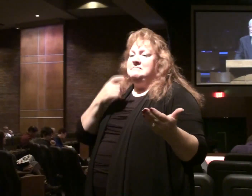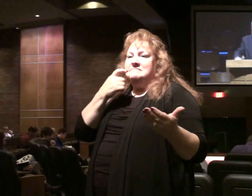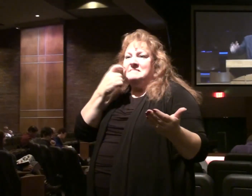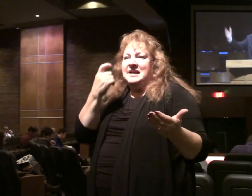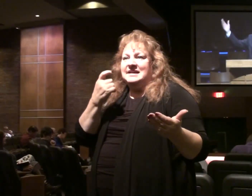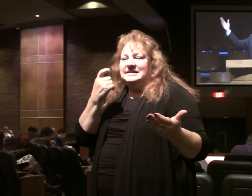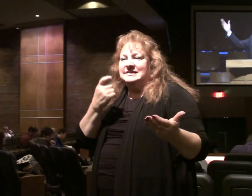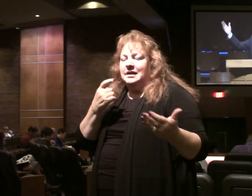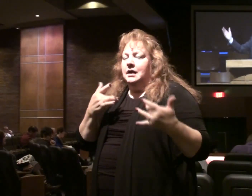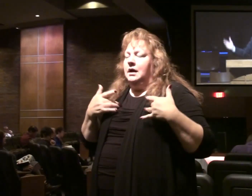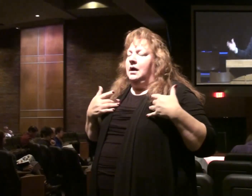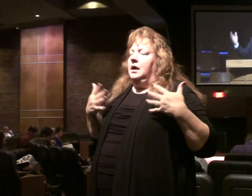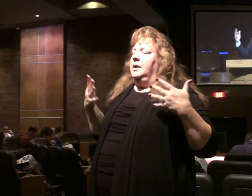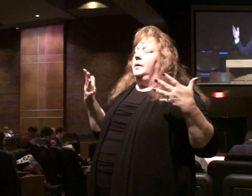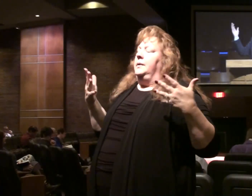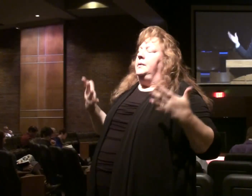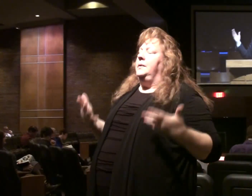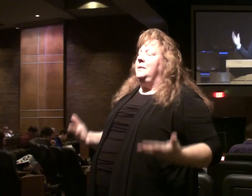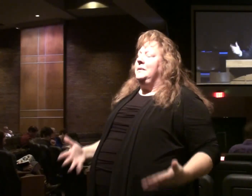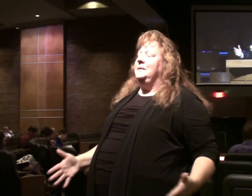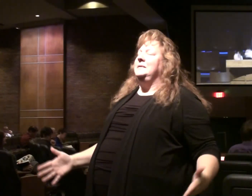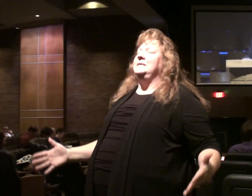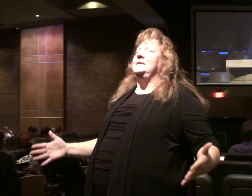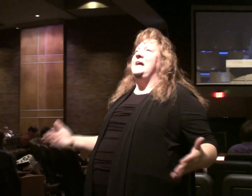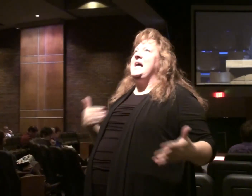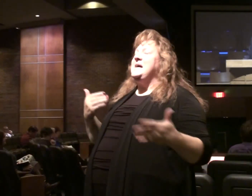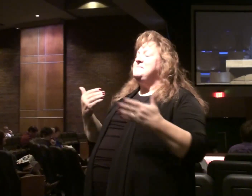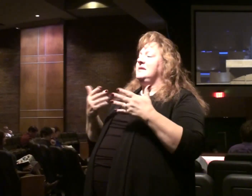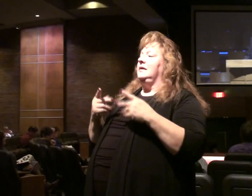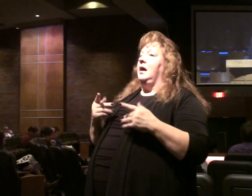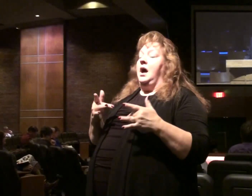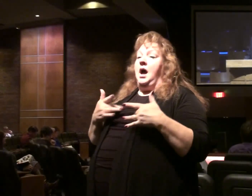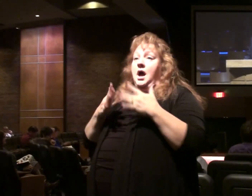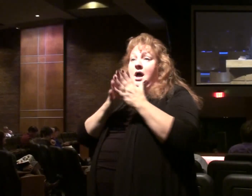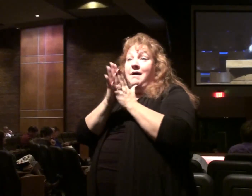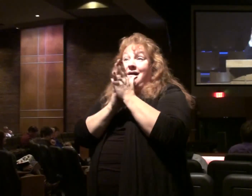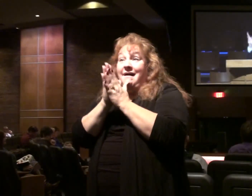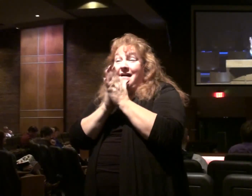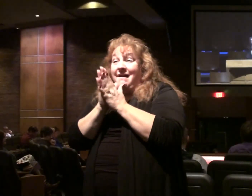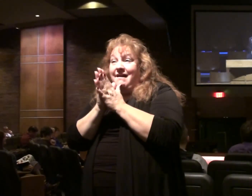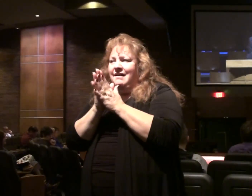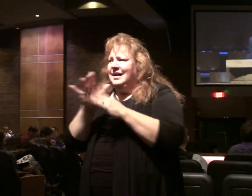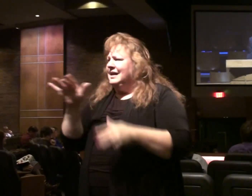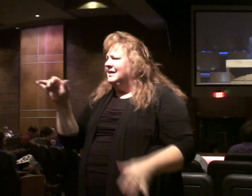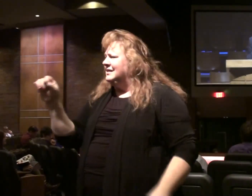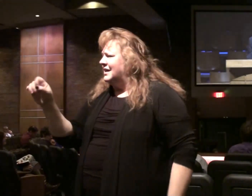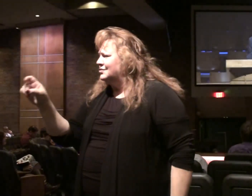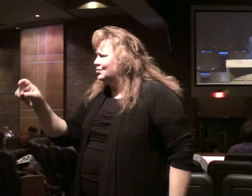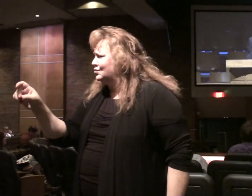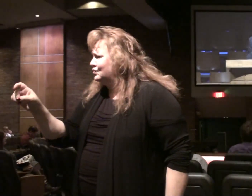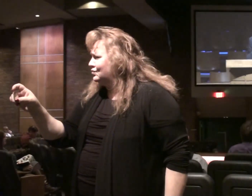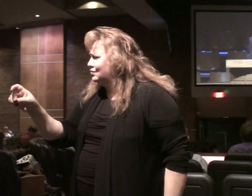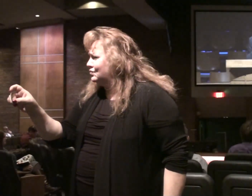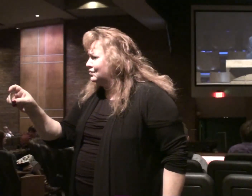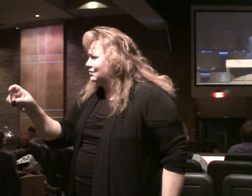are lifted. I feel like a new person. And we're excited with them, and we should be.